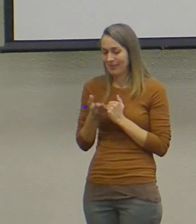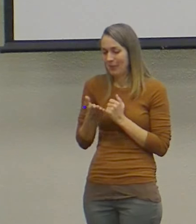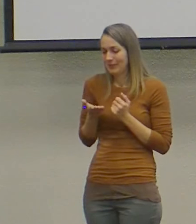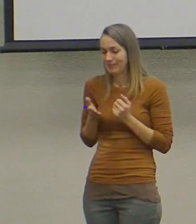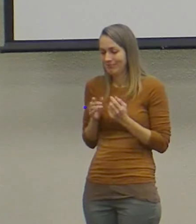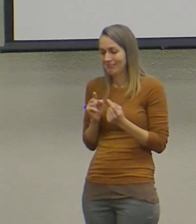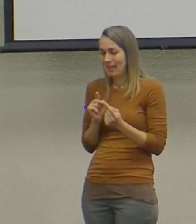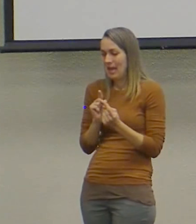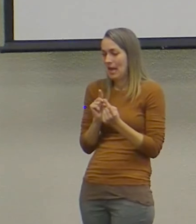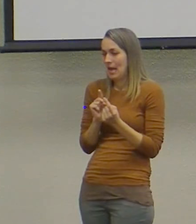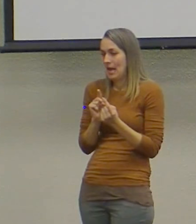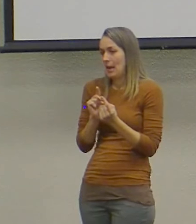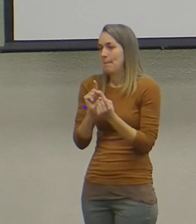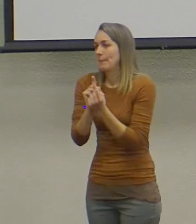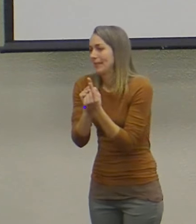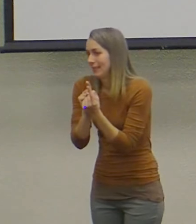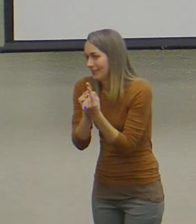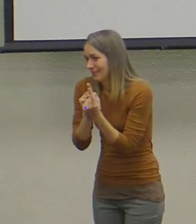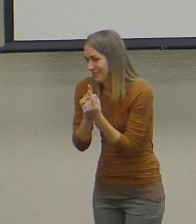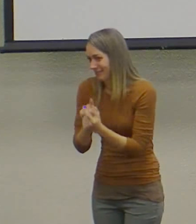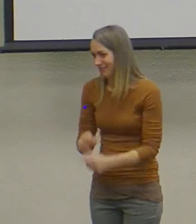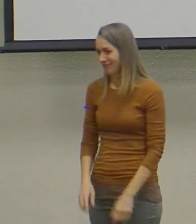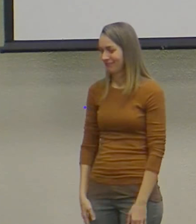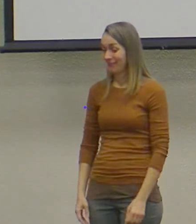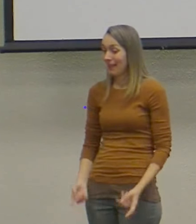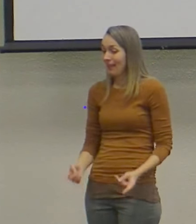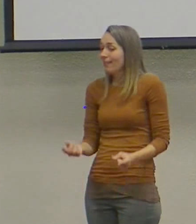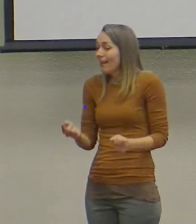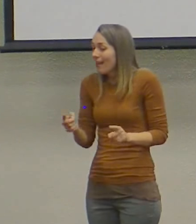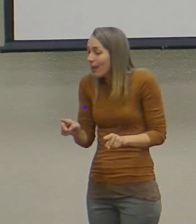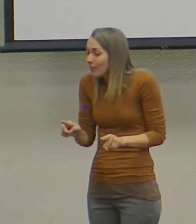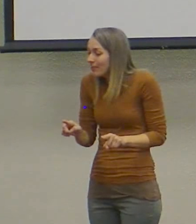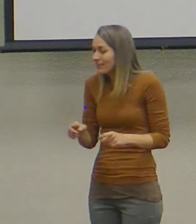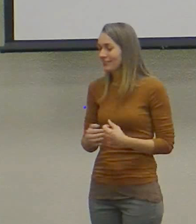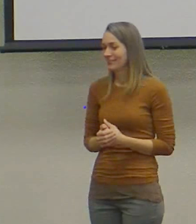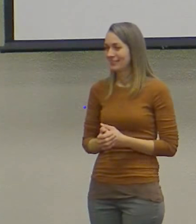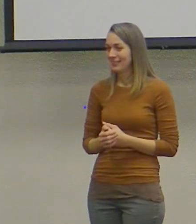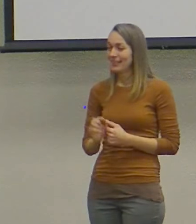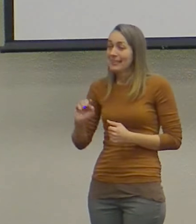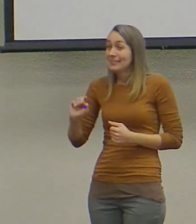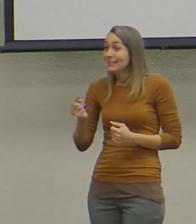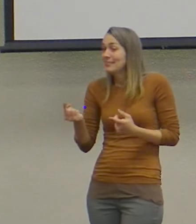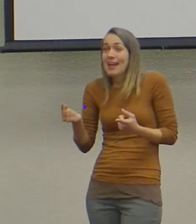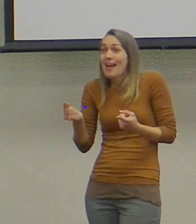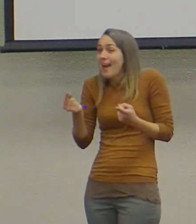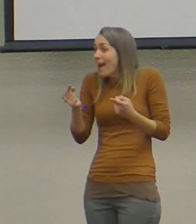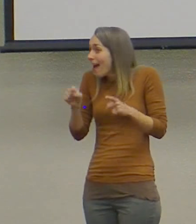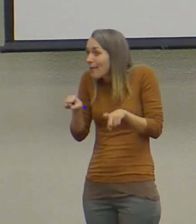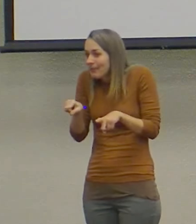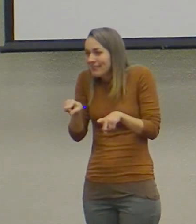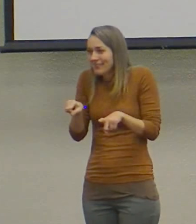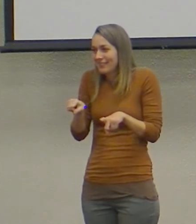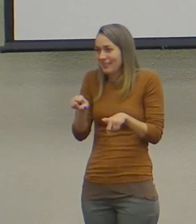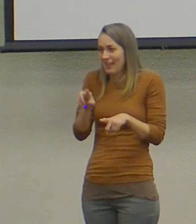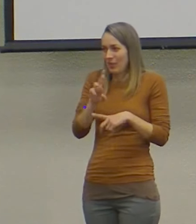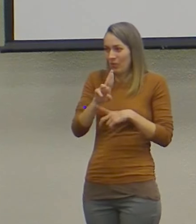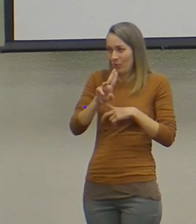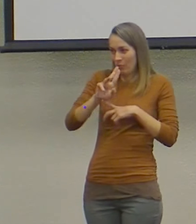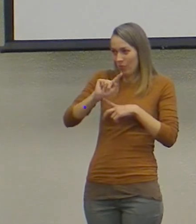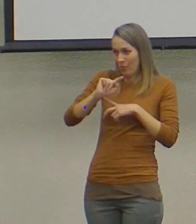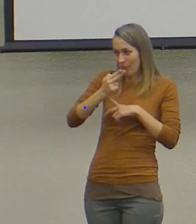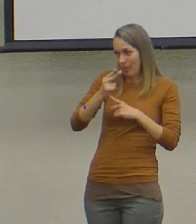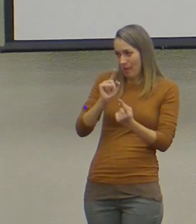As the Hebrew says, it happened. It happened. It just happened that Ruth had